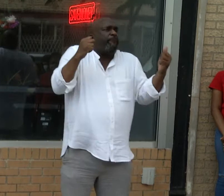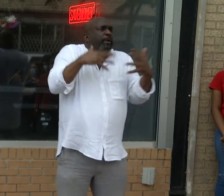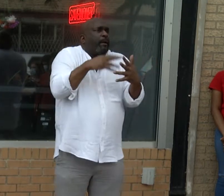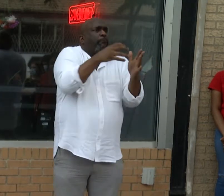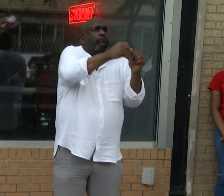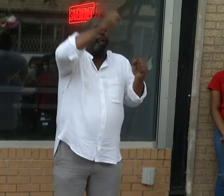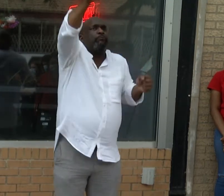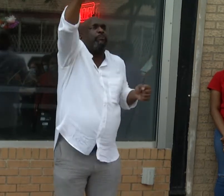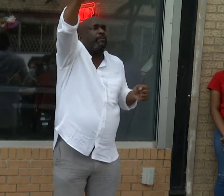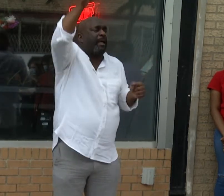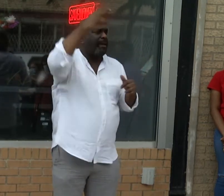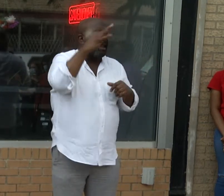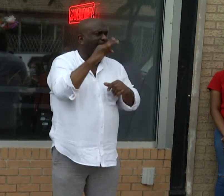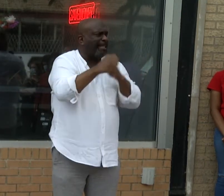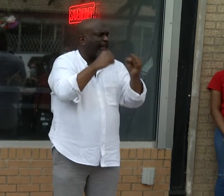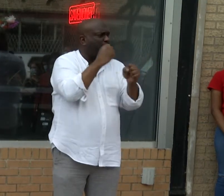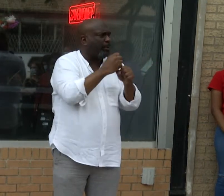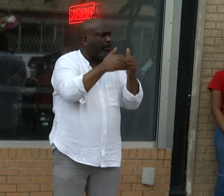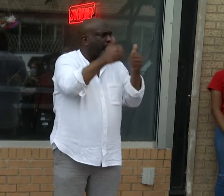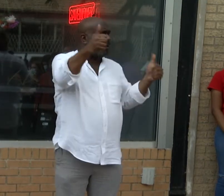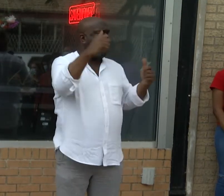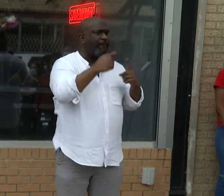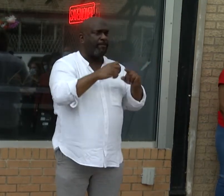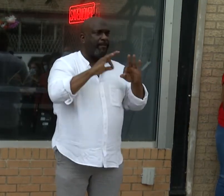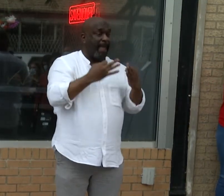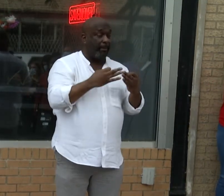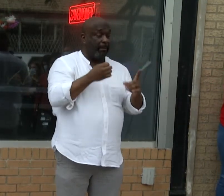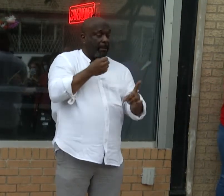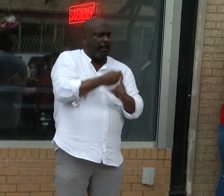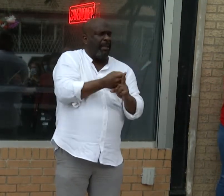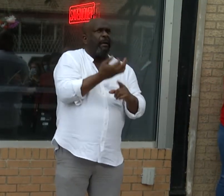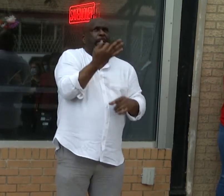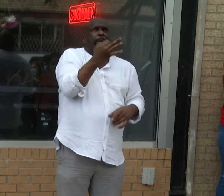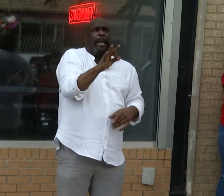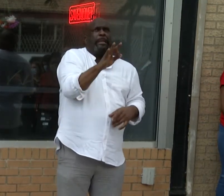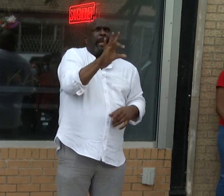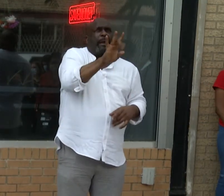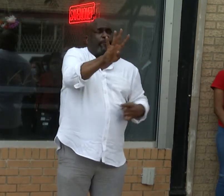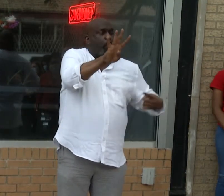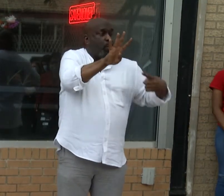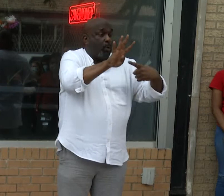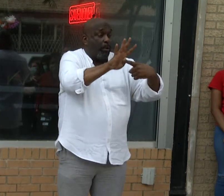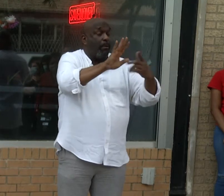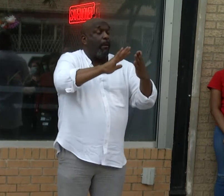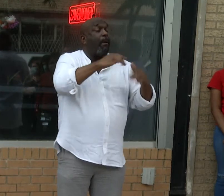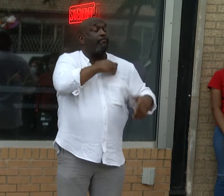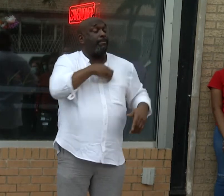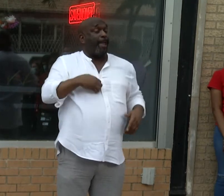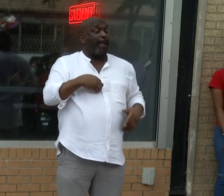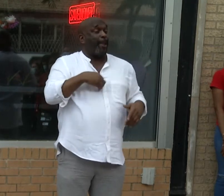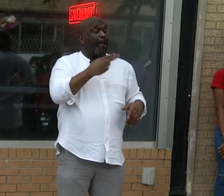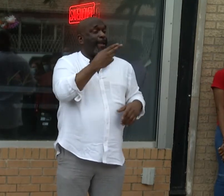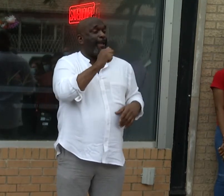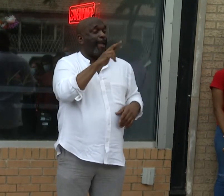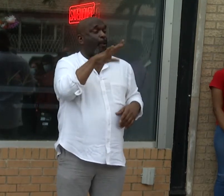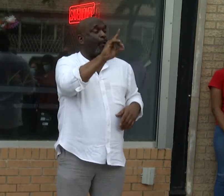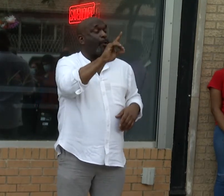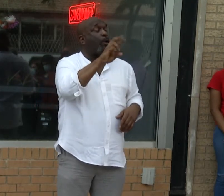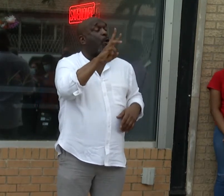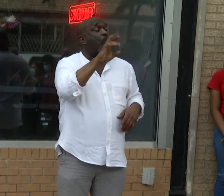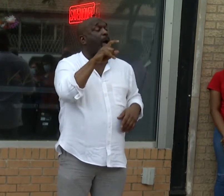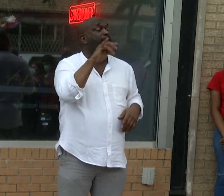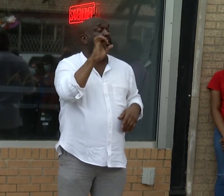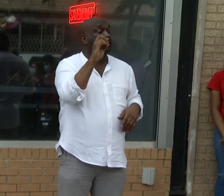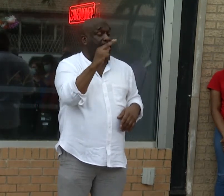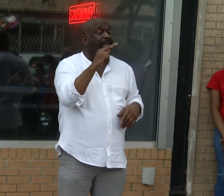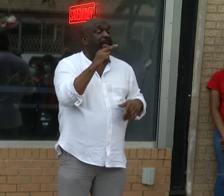family for 19 years. In 1984, Mayor Harold Washington put his full support behind a Puerto